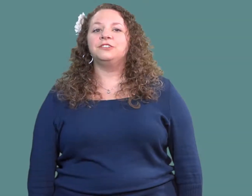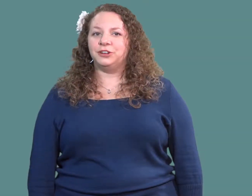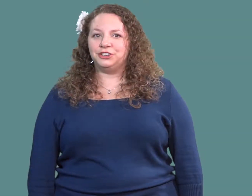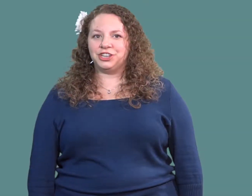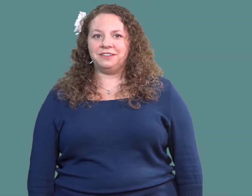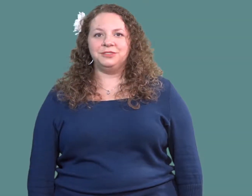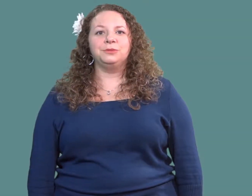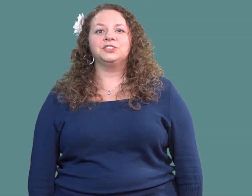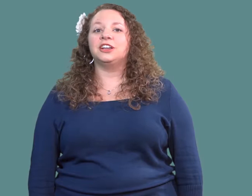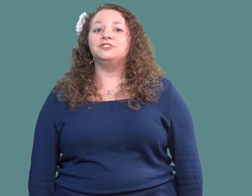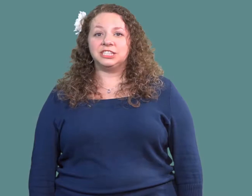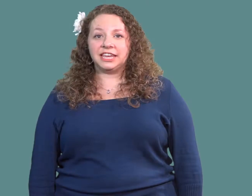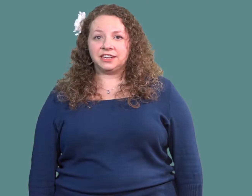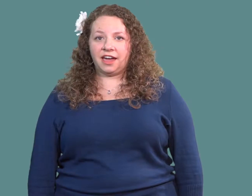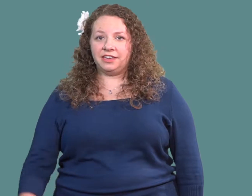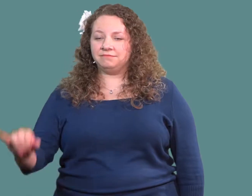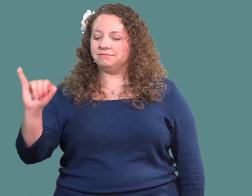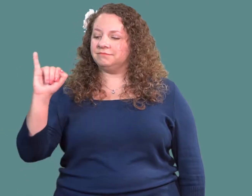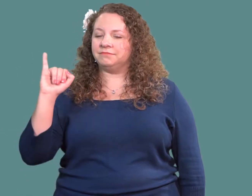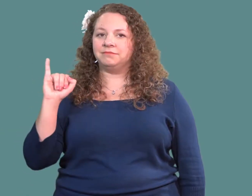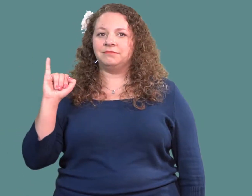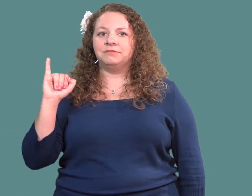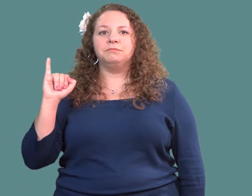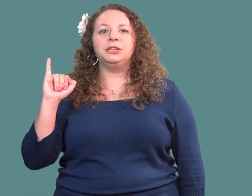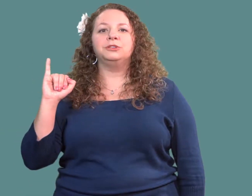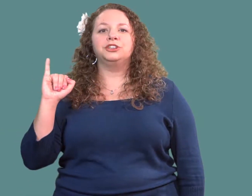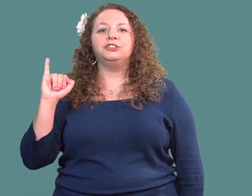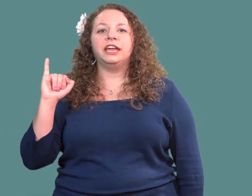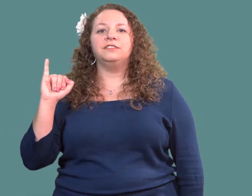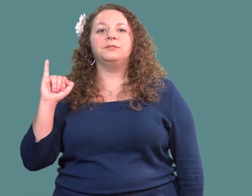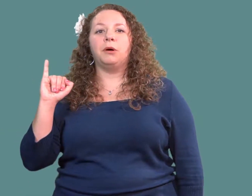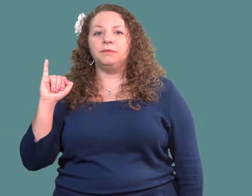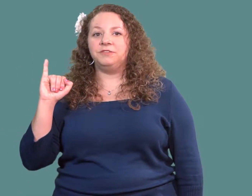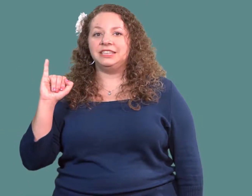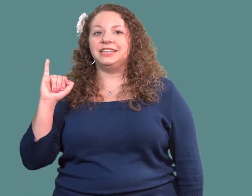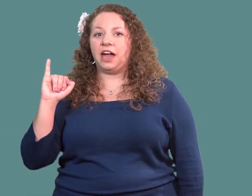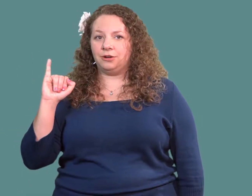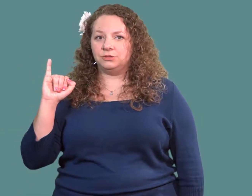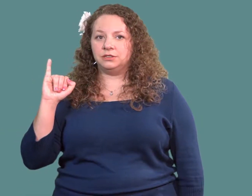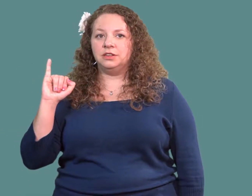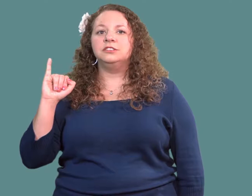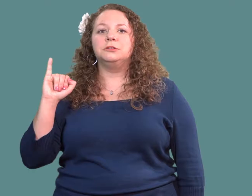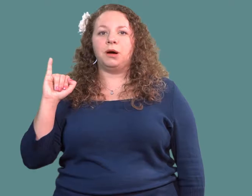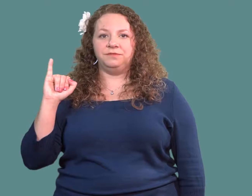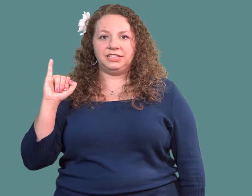For your J, you will start off just like an I, but you will turn your hand from palm facing out to palm facing